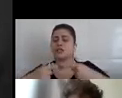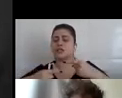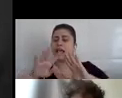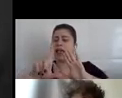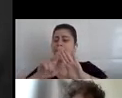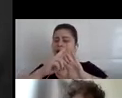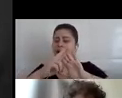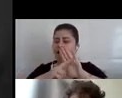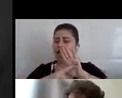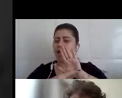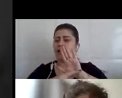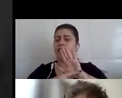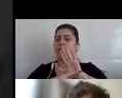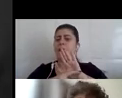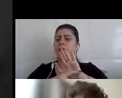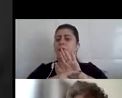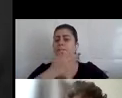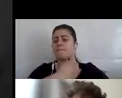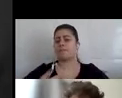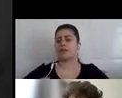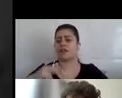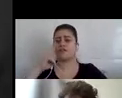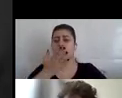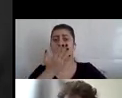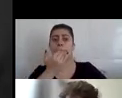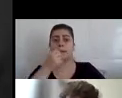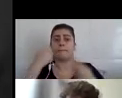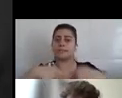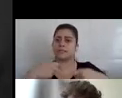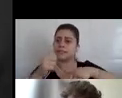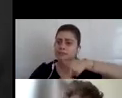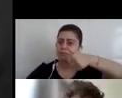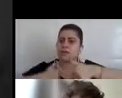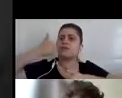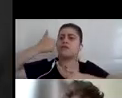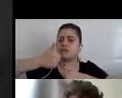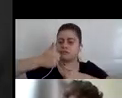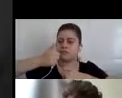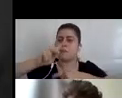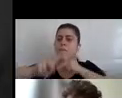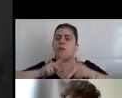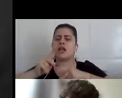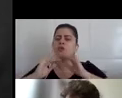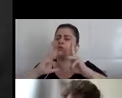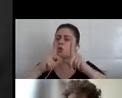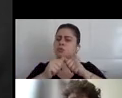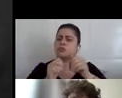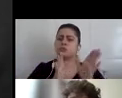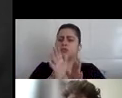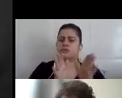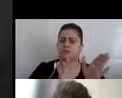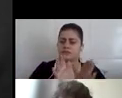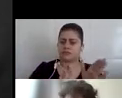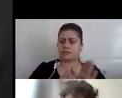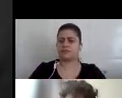population. And then we have food production, so the urban and peri-urban agriculture, food supply